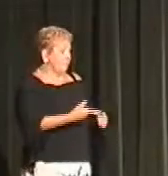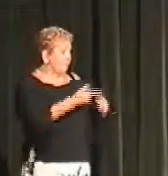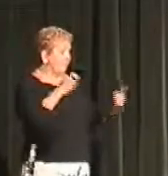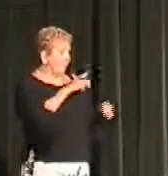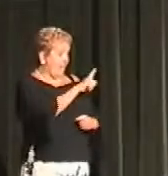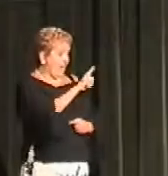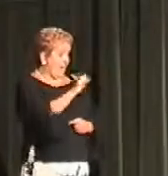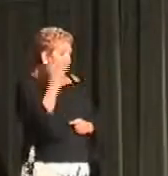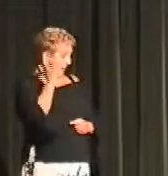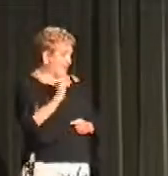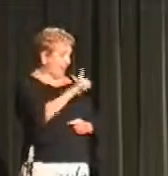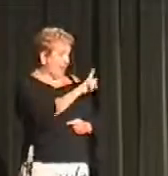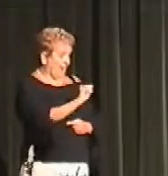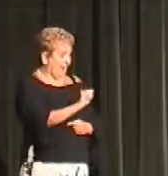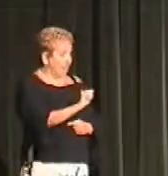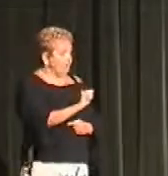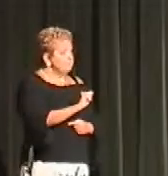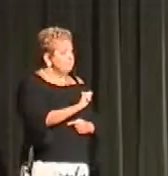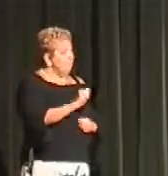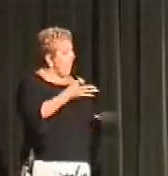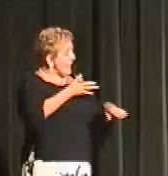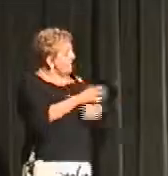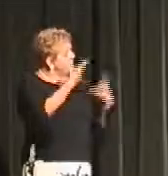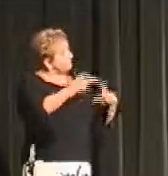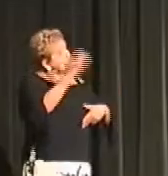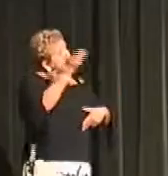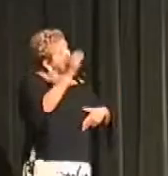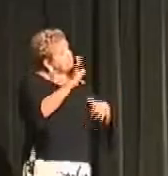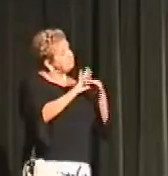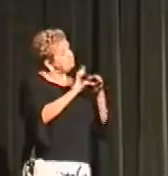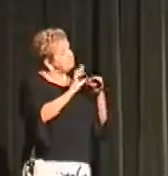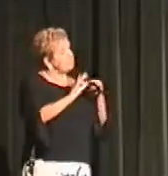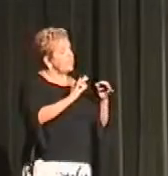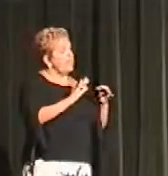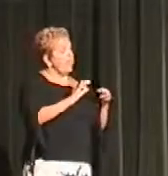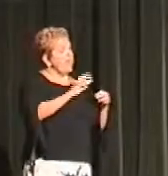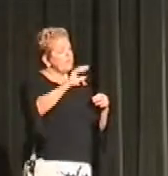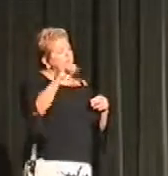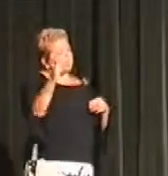and afterwards this guy came over to thank me for talking, mostly because his sponsor was standing behind him.